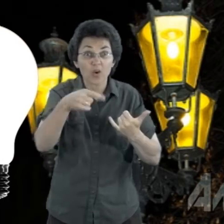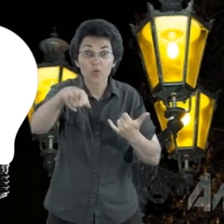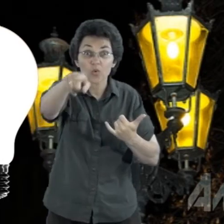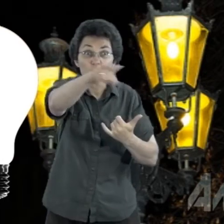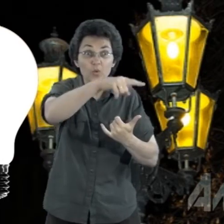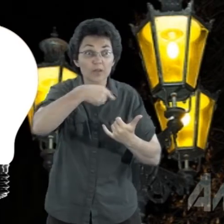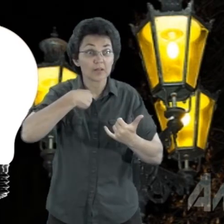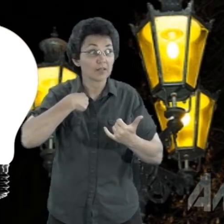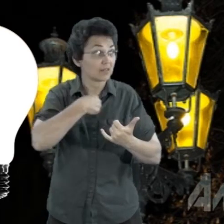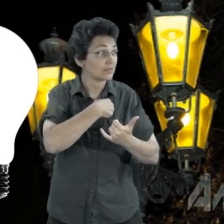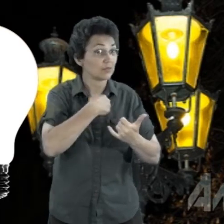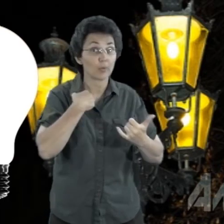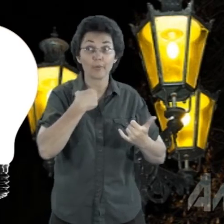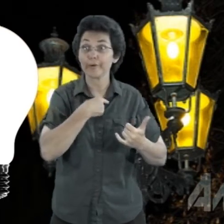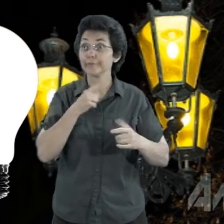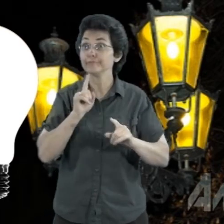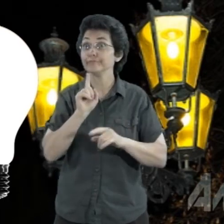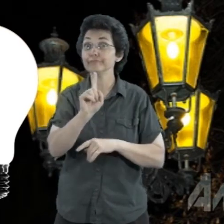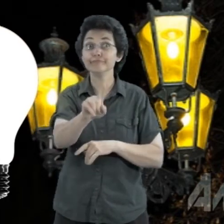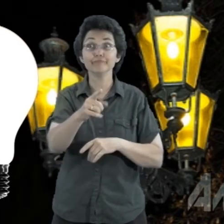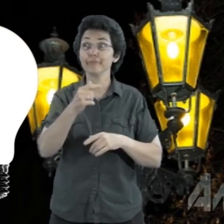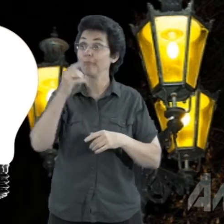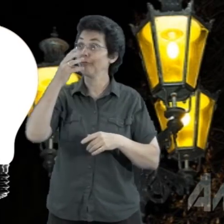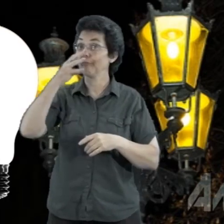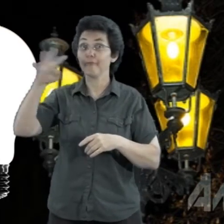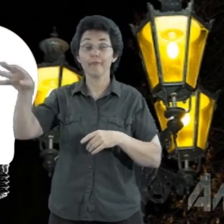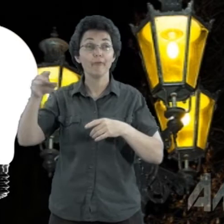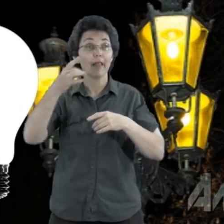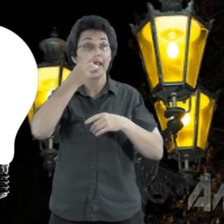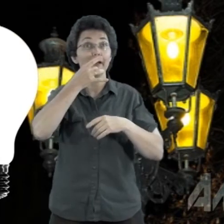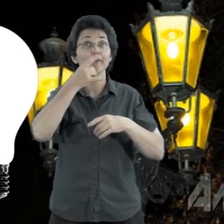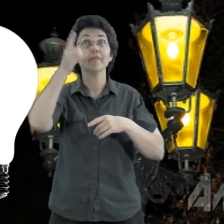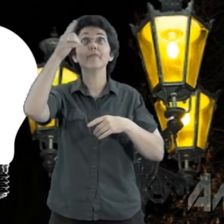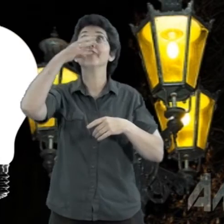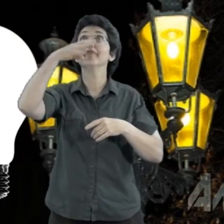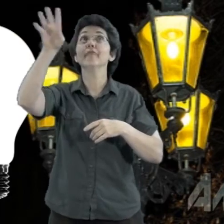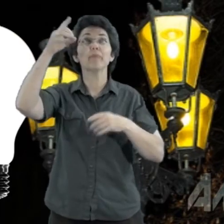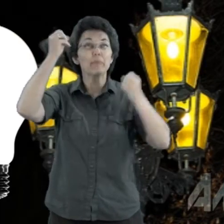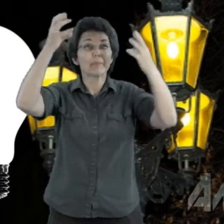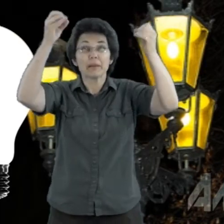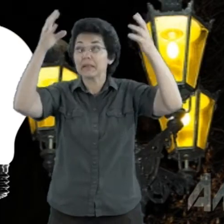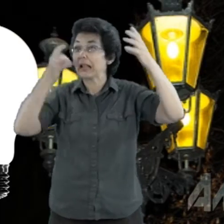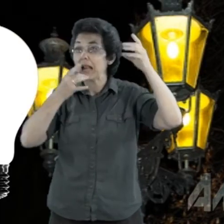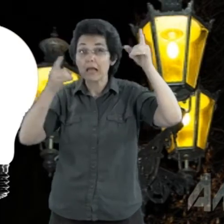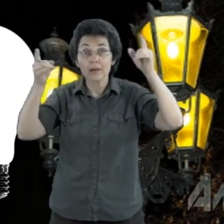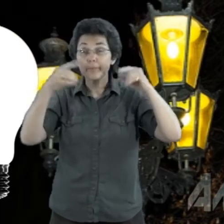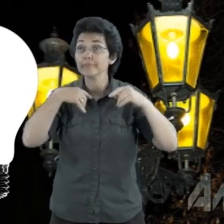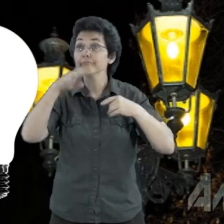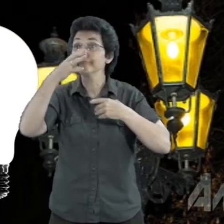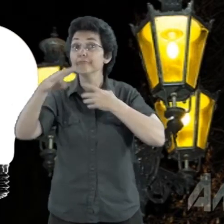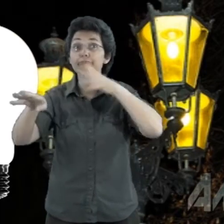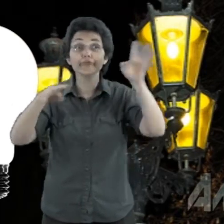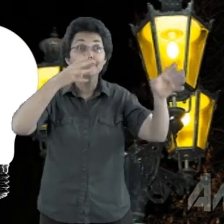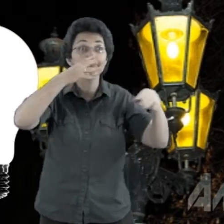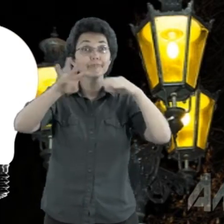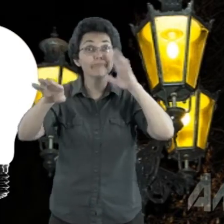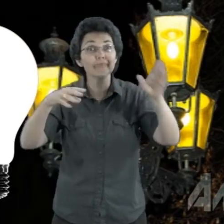It was the first time they'd seen such a thing. Of course, nowadays, we have lights in every room. We walk right past them and don't even